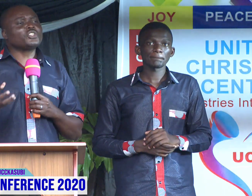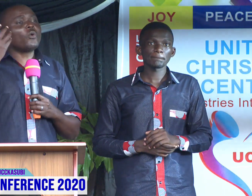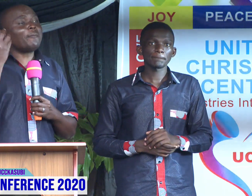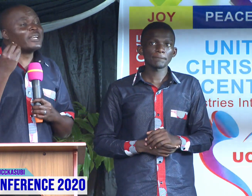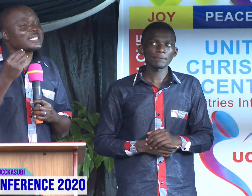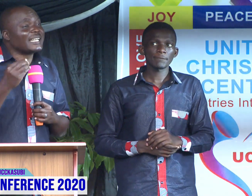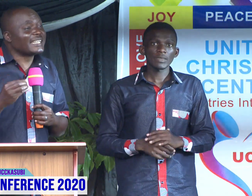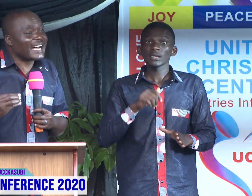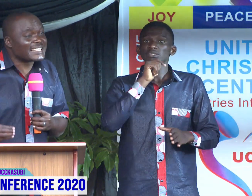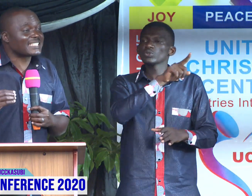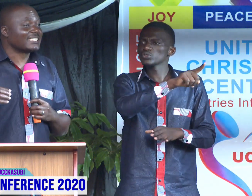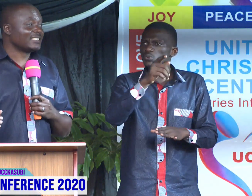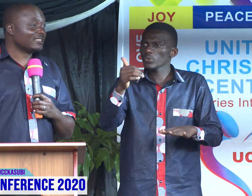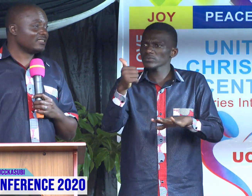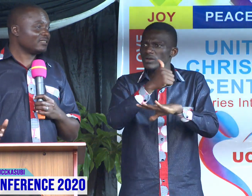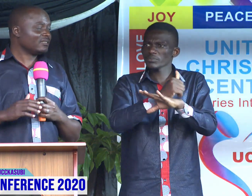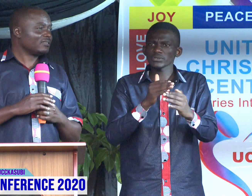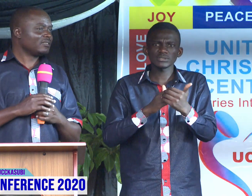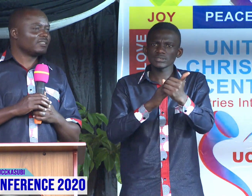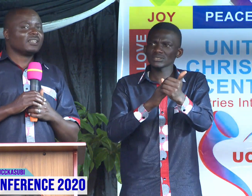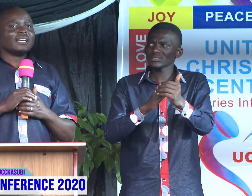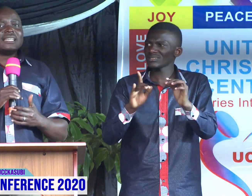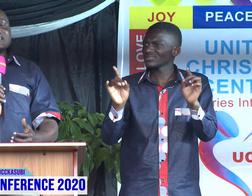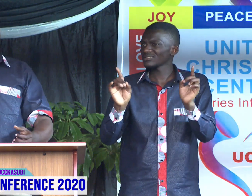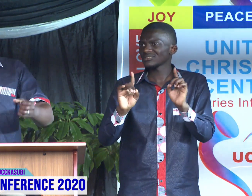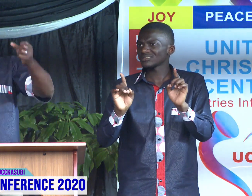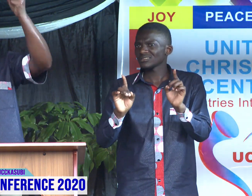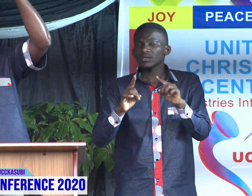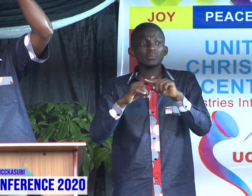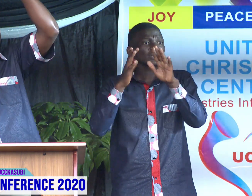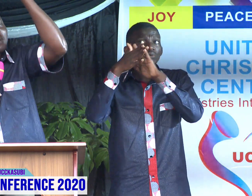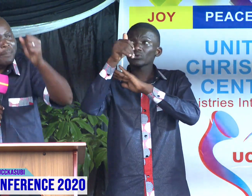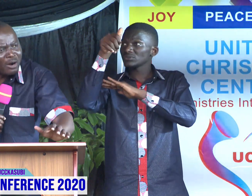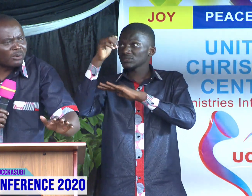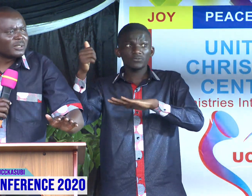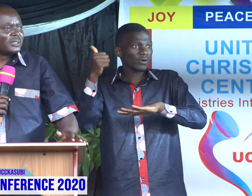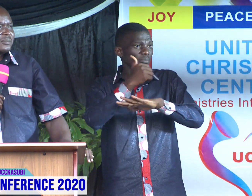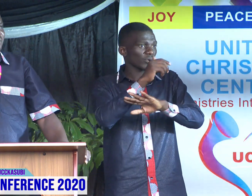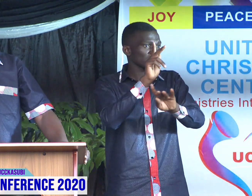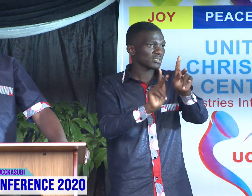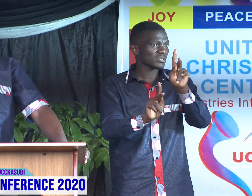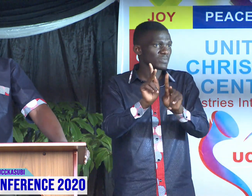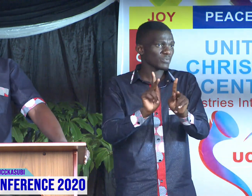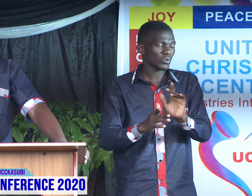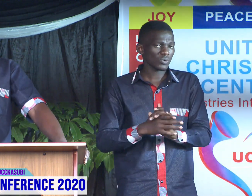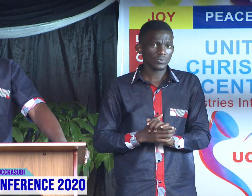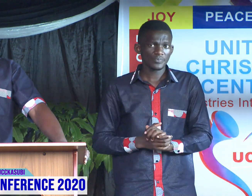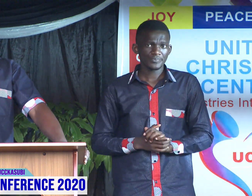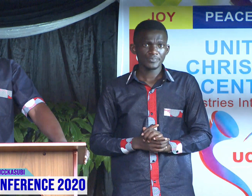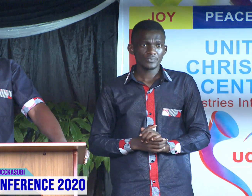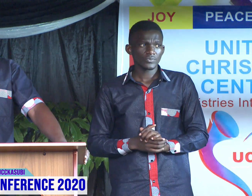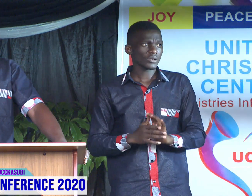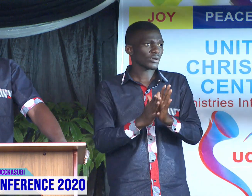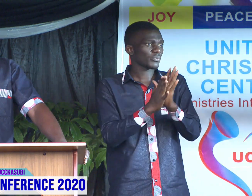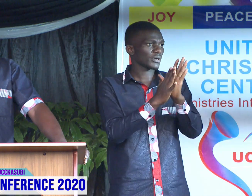It's not you who appoints leaders. Si gwalonda abakulembeze. It's God who appoints people. Katonda yalonda abantu.